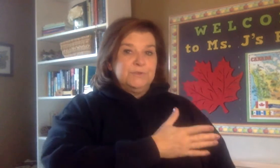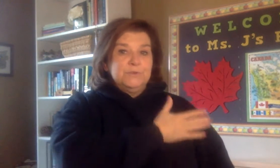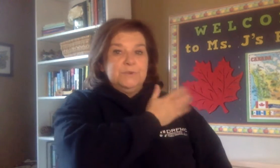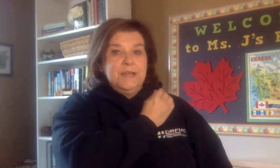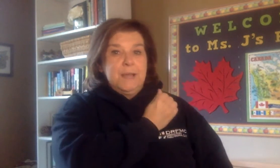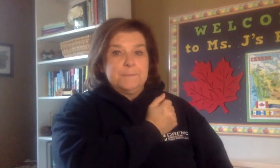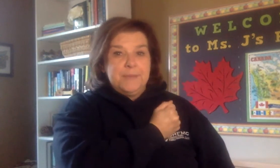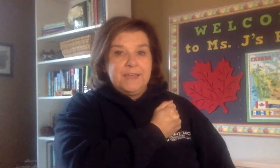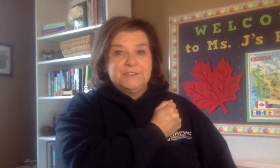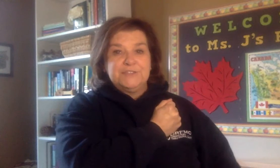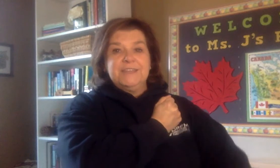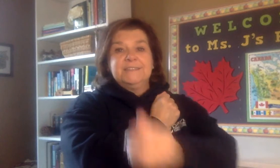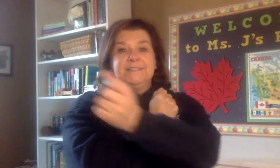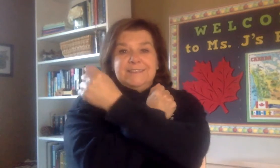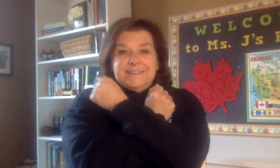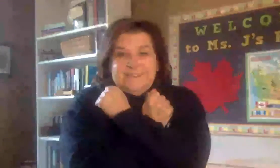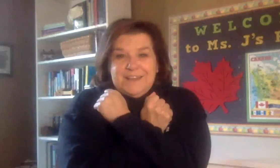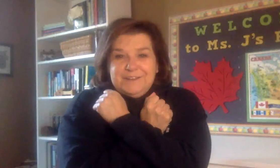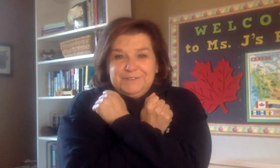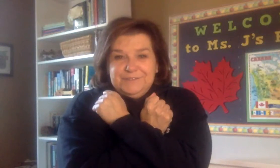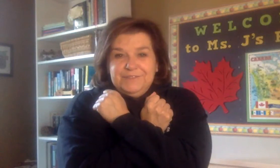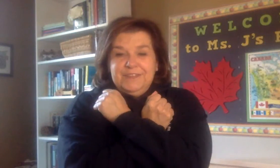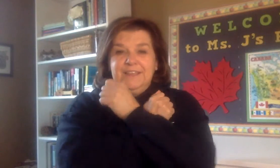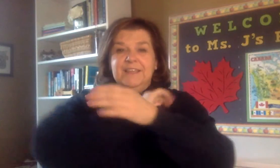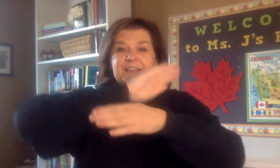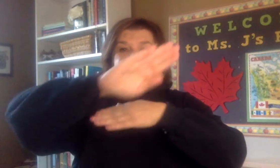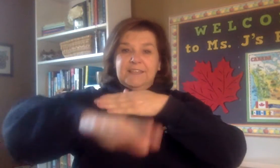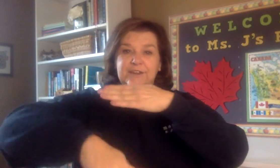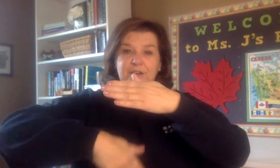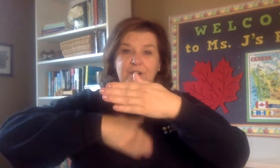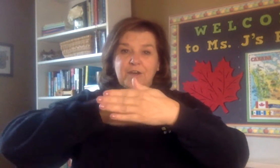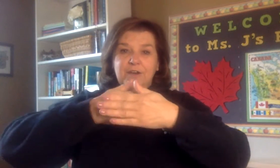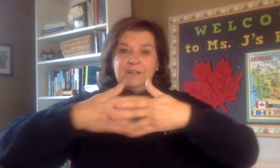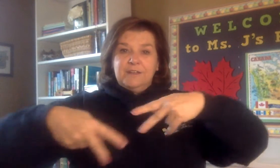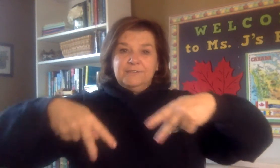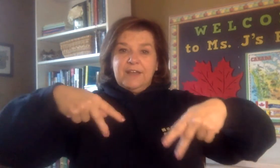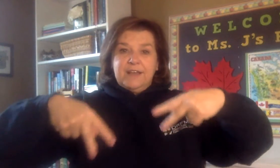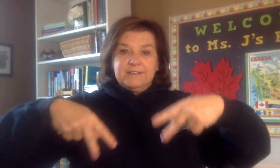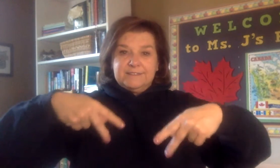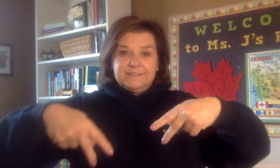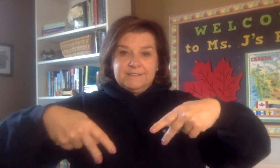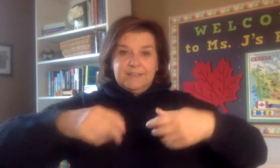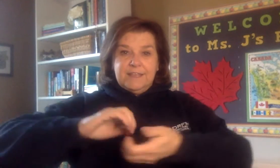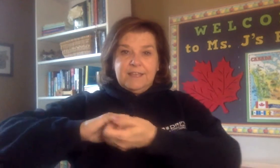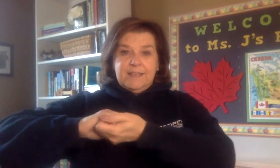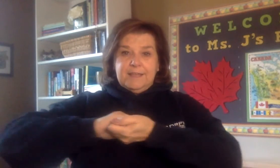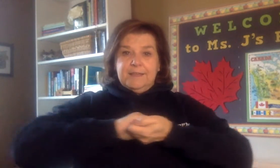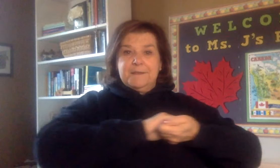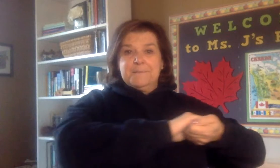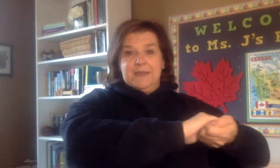true patriot love, in all of us